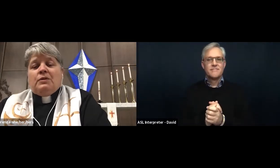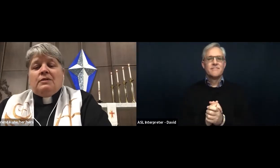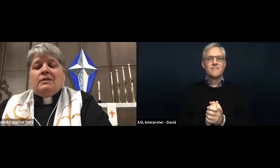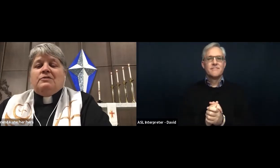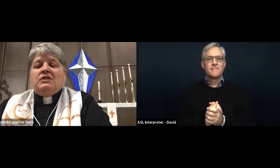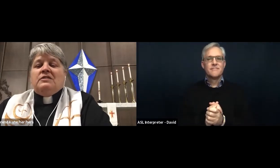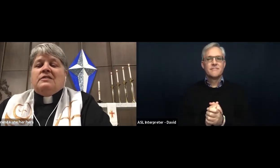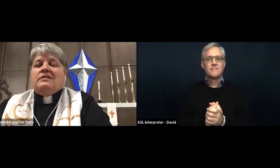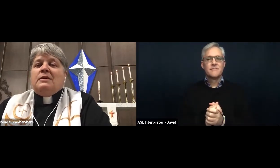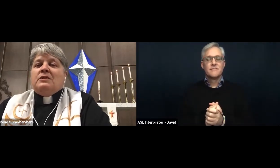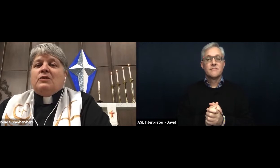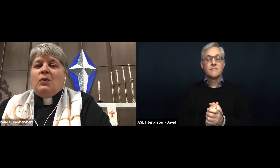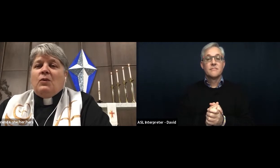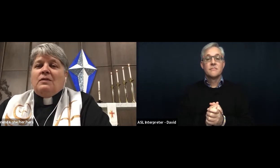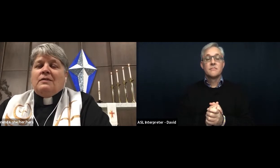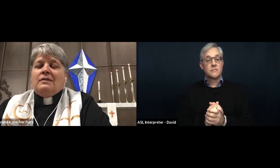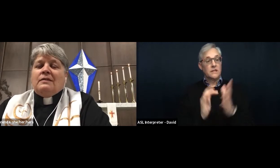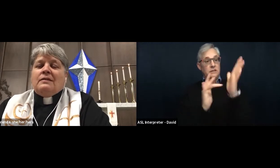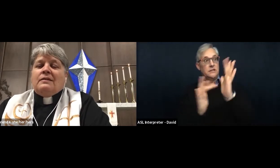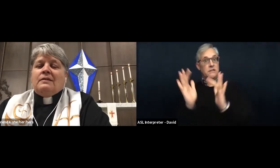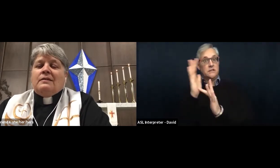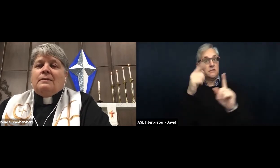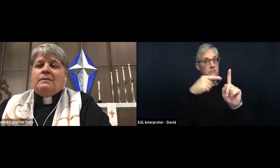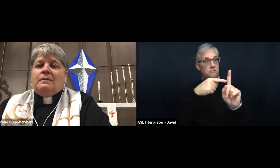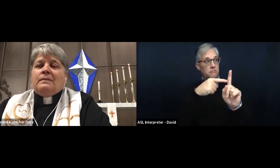The truth of Jesus keeps us whole.